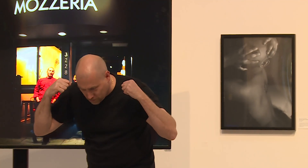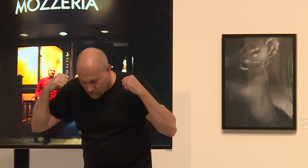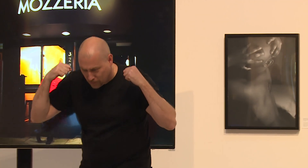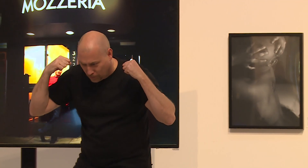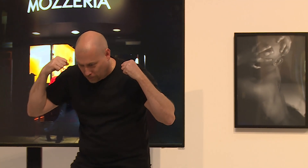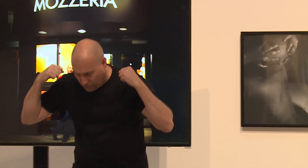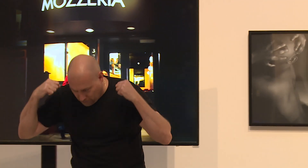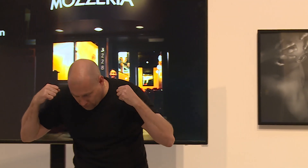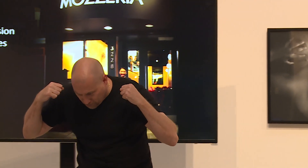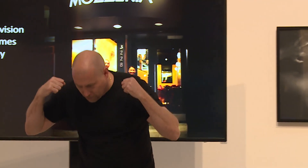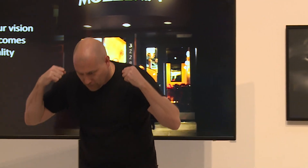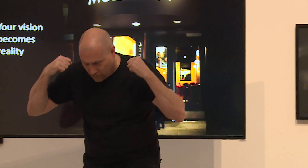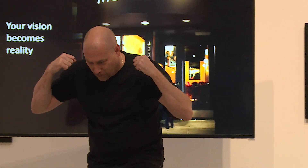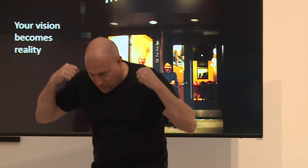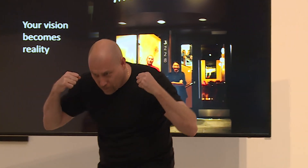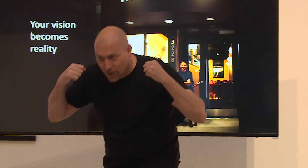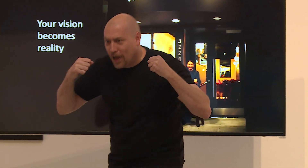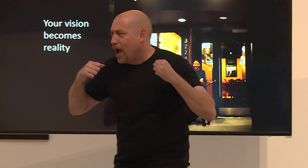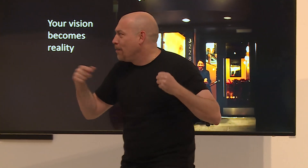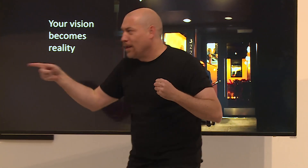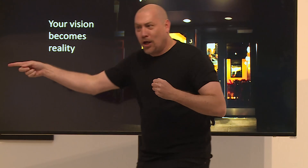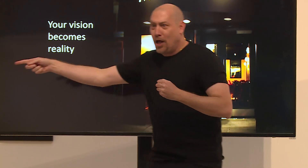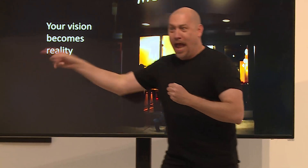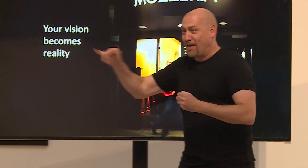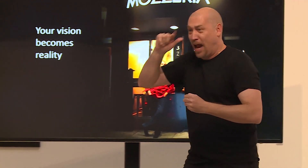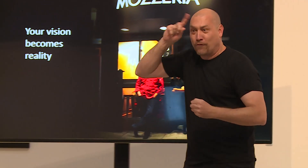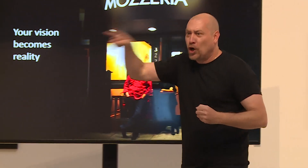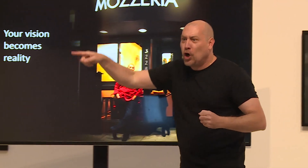This is it, that moment when all of our work is paying off.